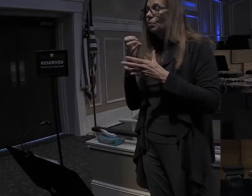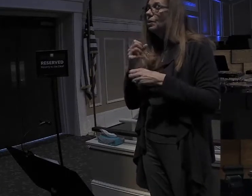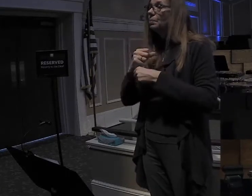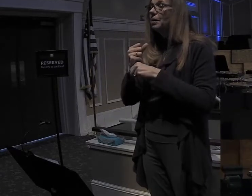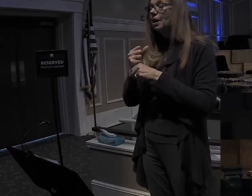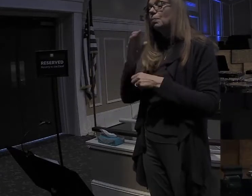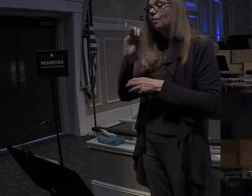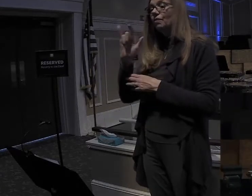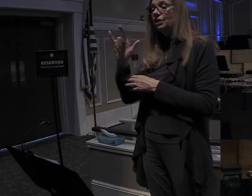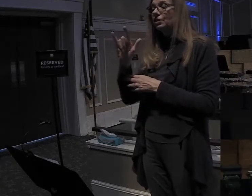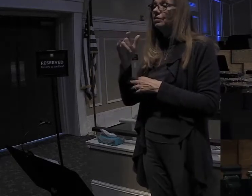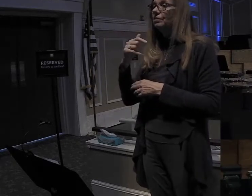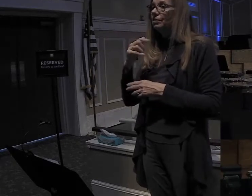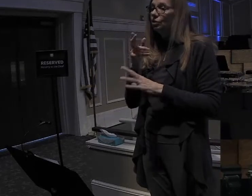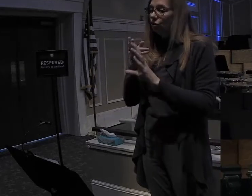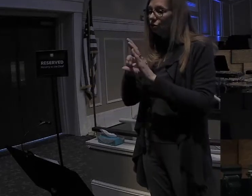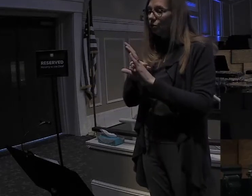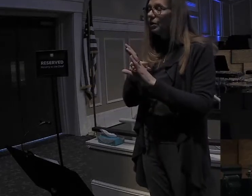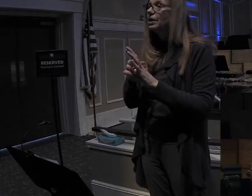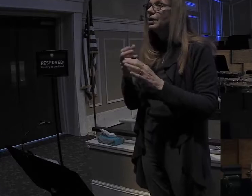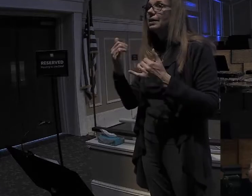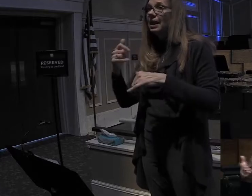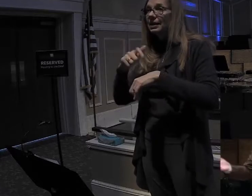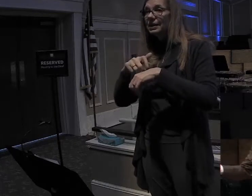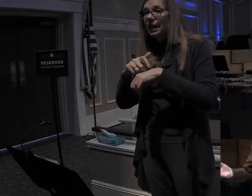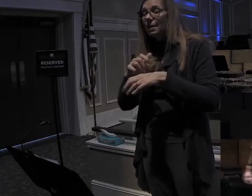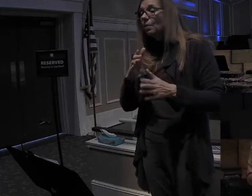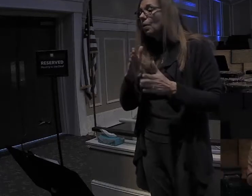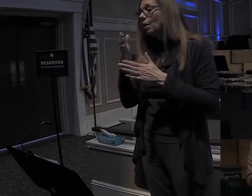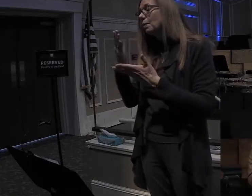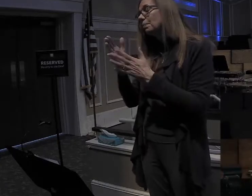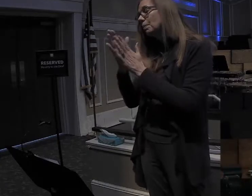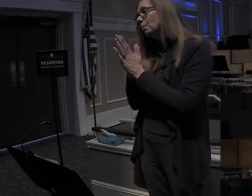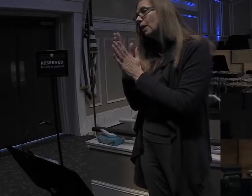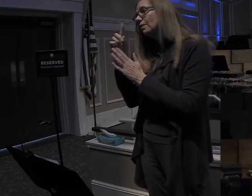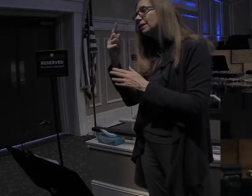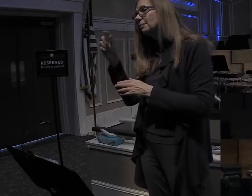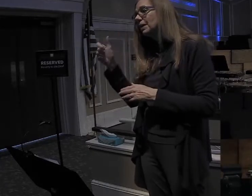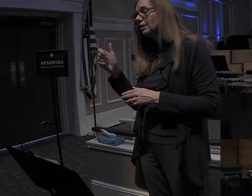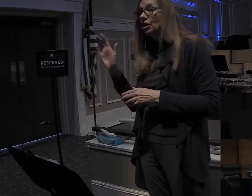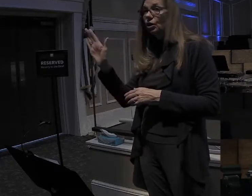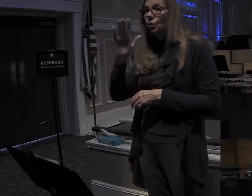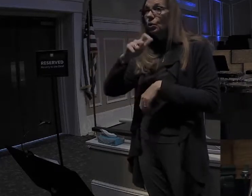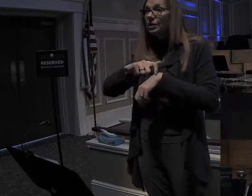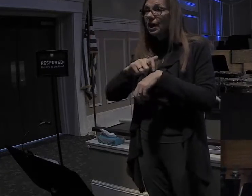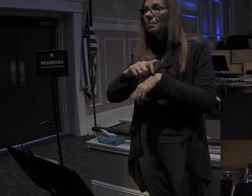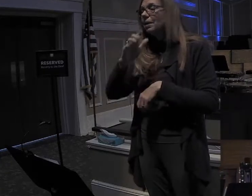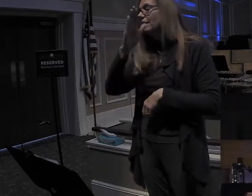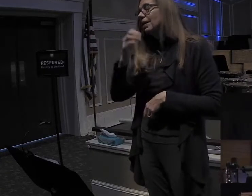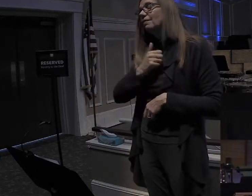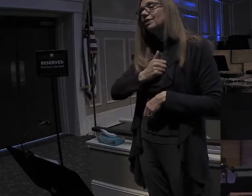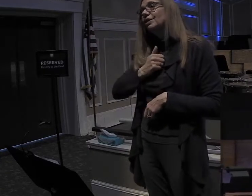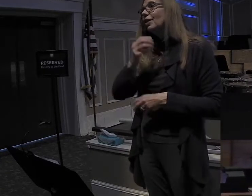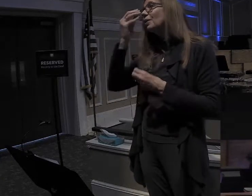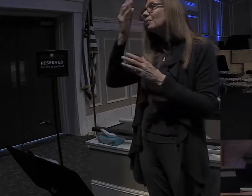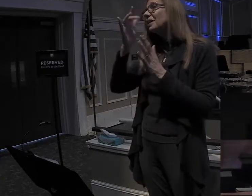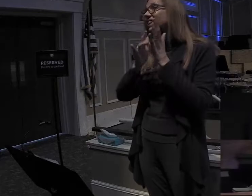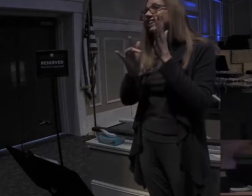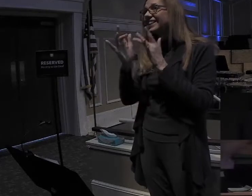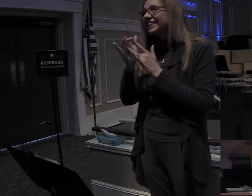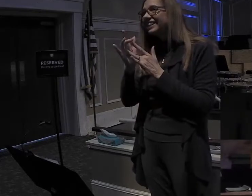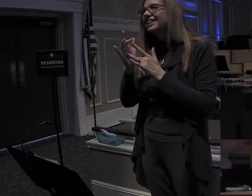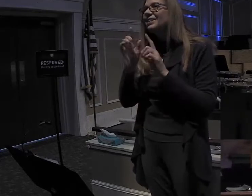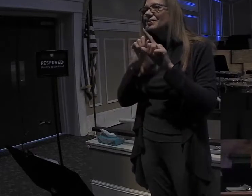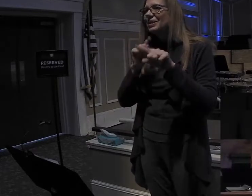this morning. This would be the time when you would come forward. Maybe you just want prayer. This is your time, though. Remember this. You'll never regret obeying Jesus. So